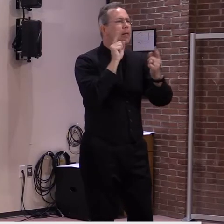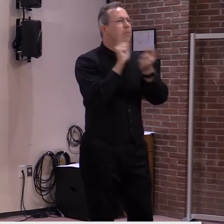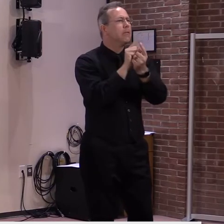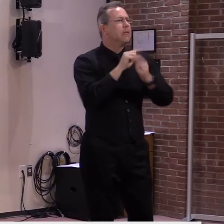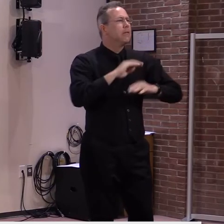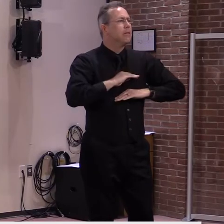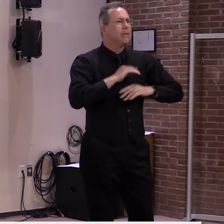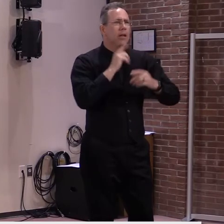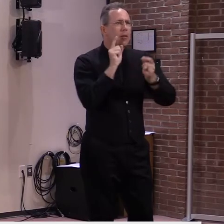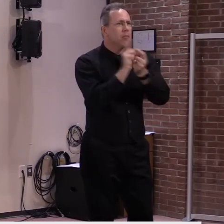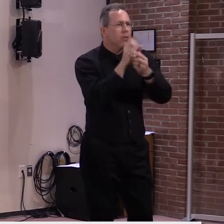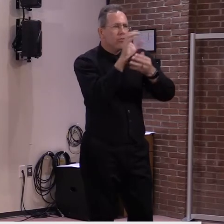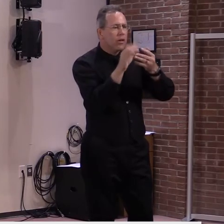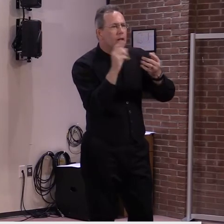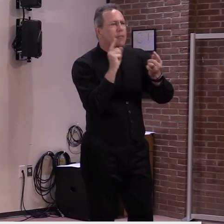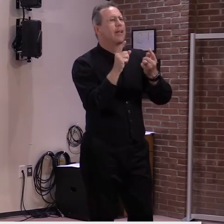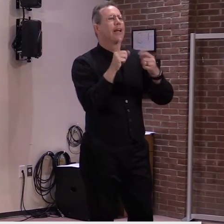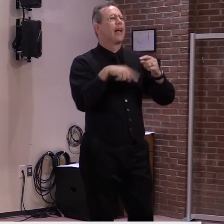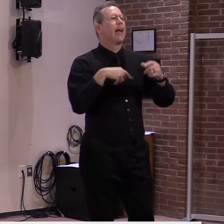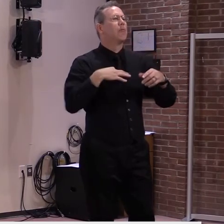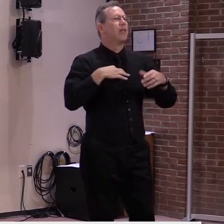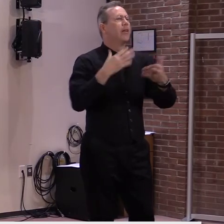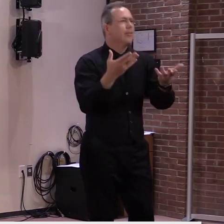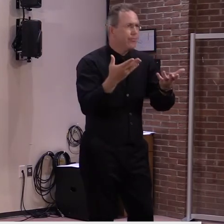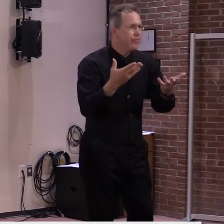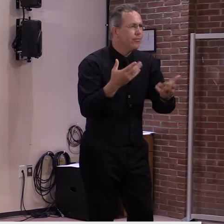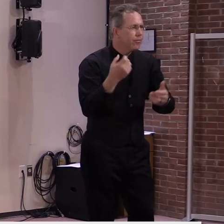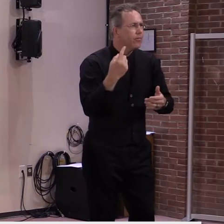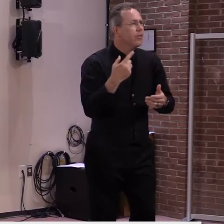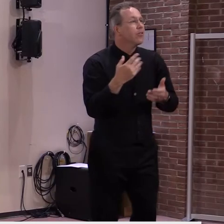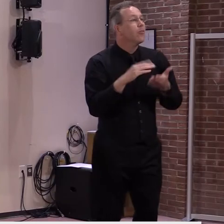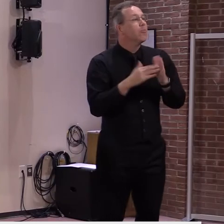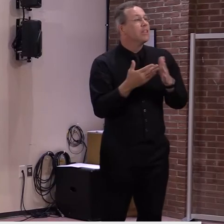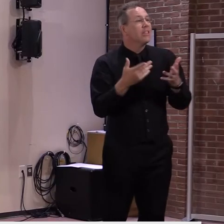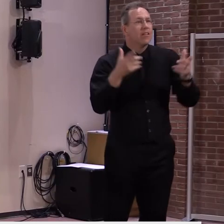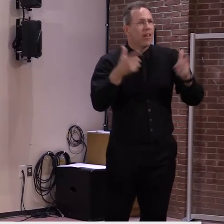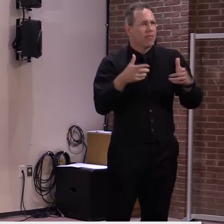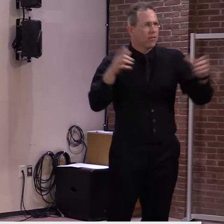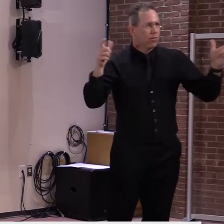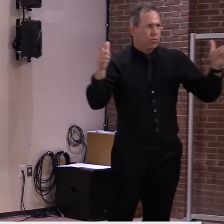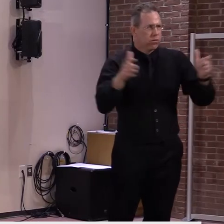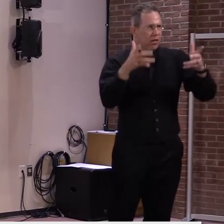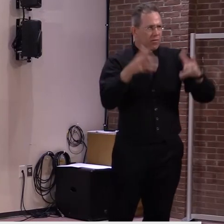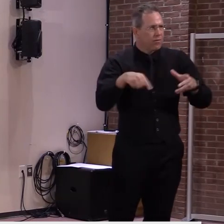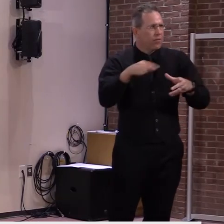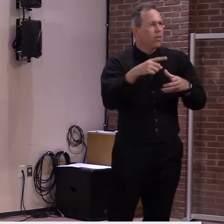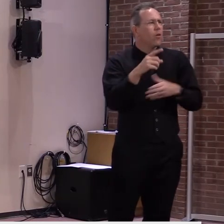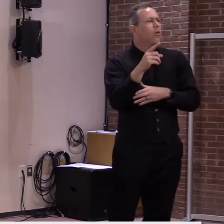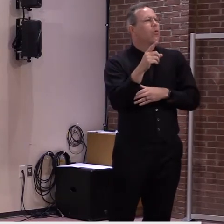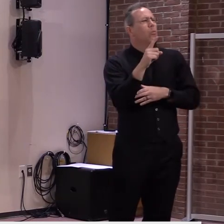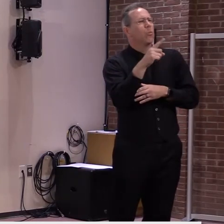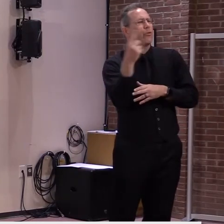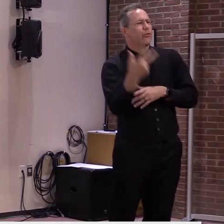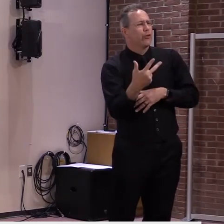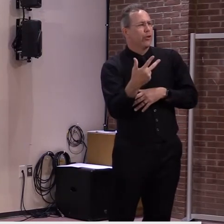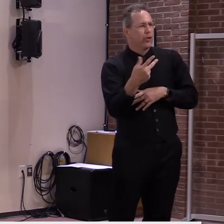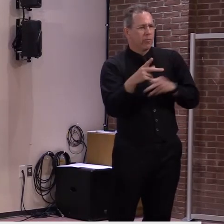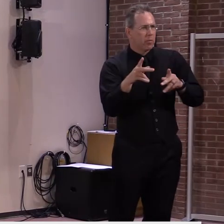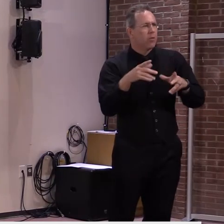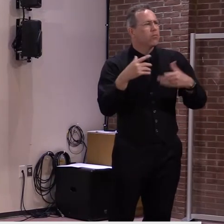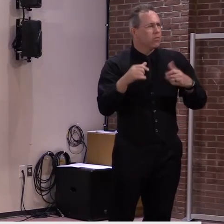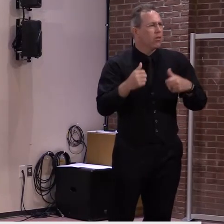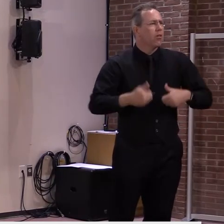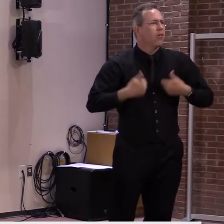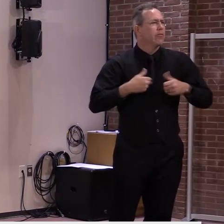In fact, about a third will be eligible for this program going forward. So that $36 million is in the transition